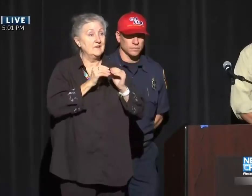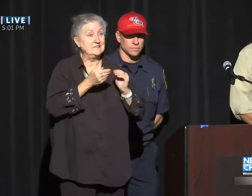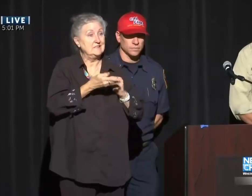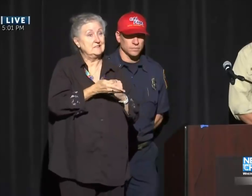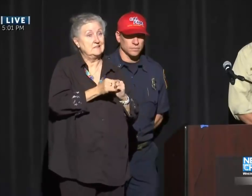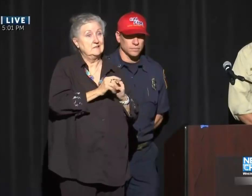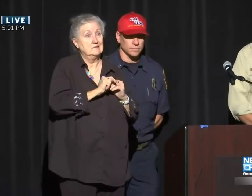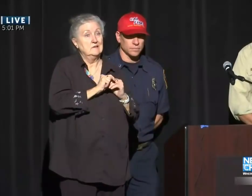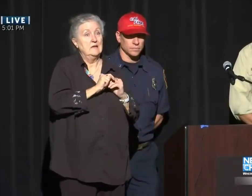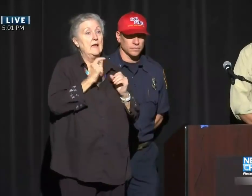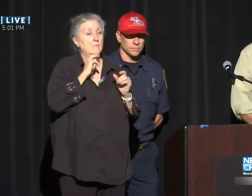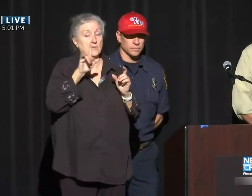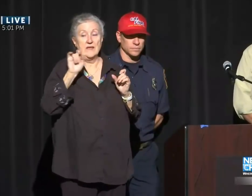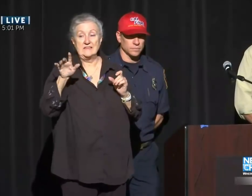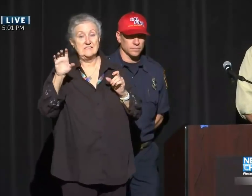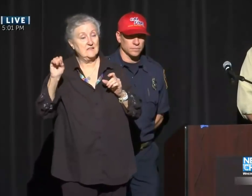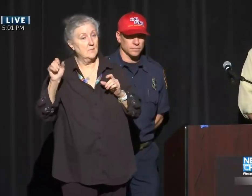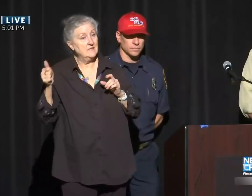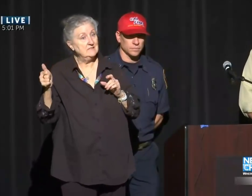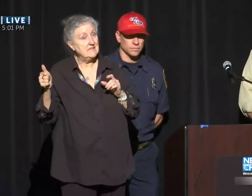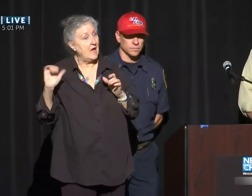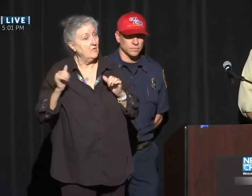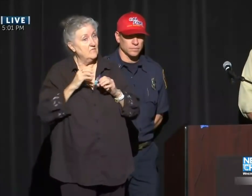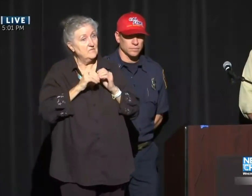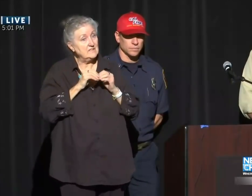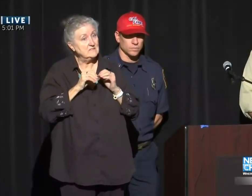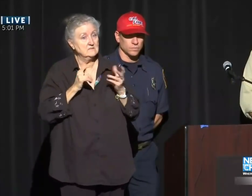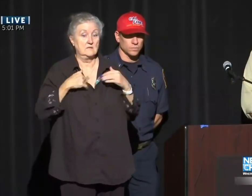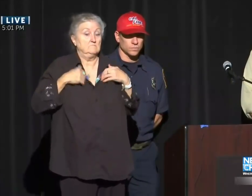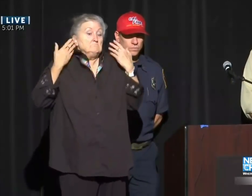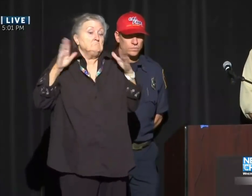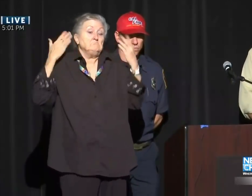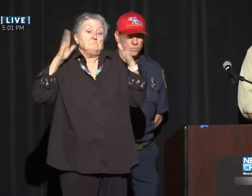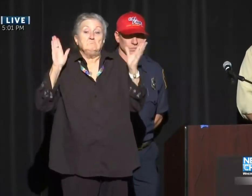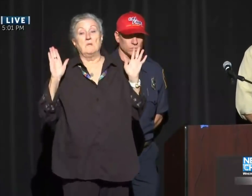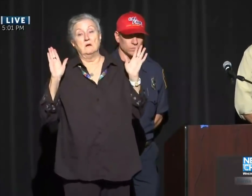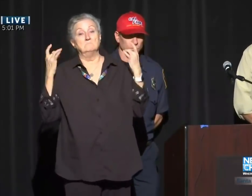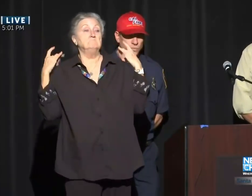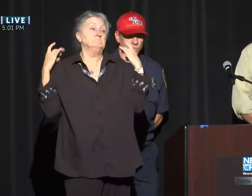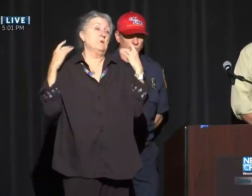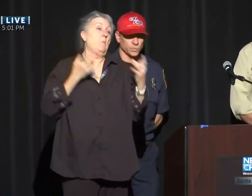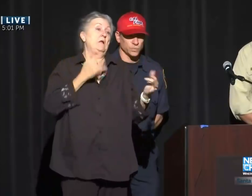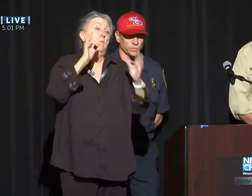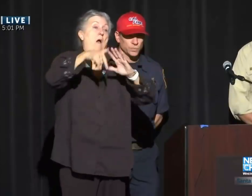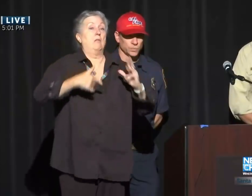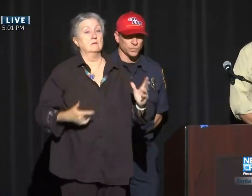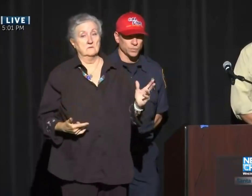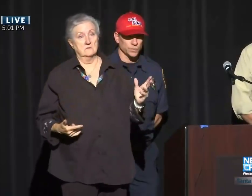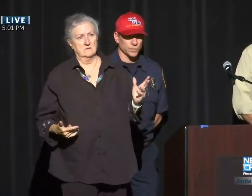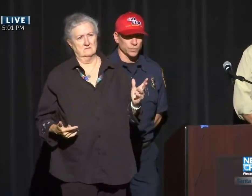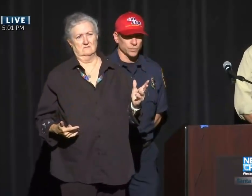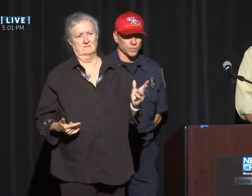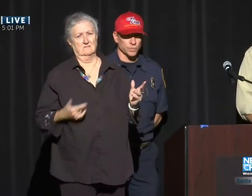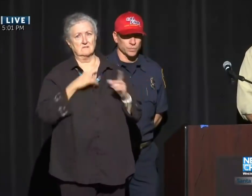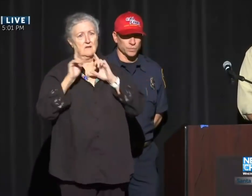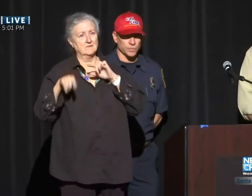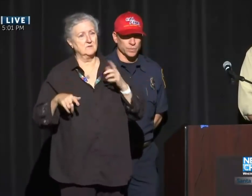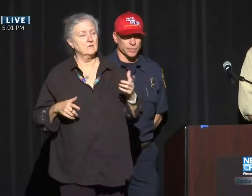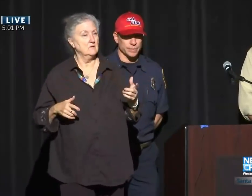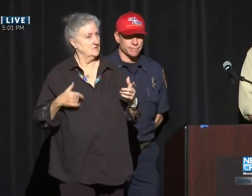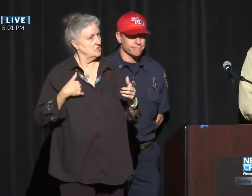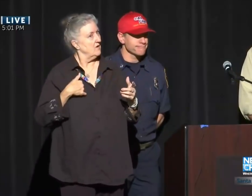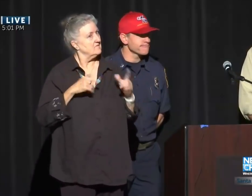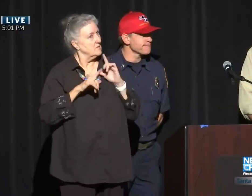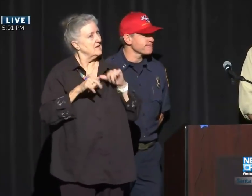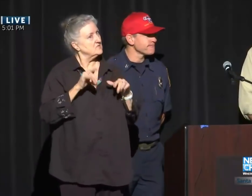these things, and when we ask the companies for how to fix them, they say, oh, we don't know. Wait a while, that kind of answer. Do you